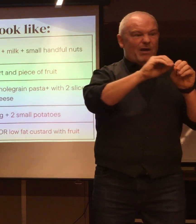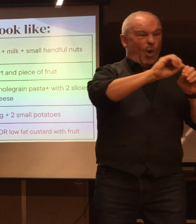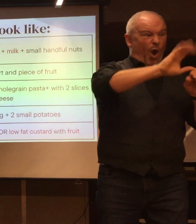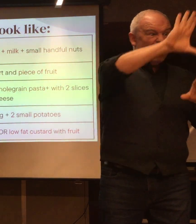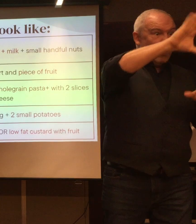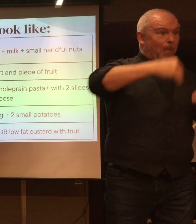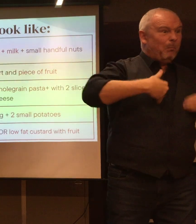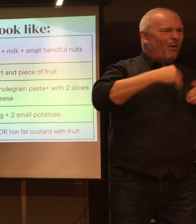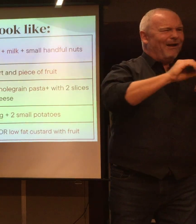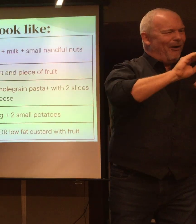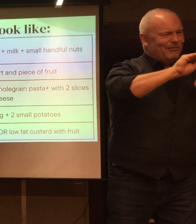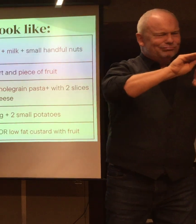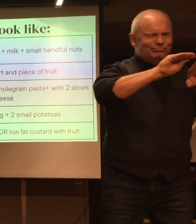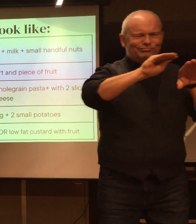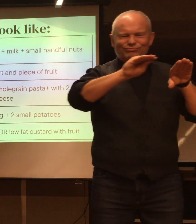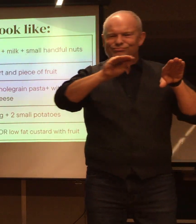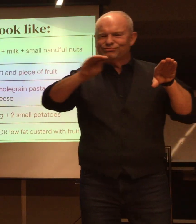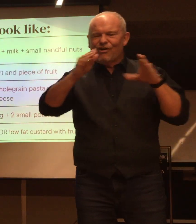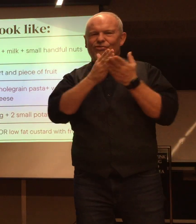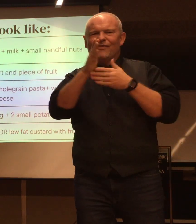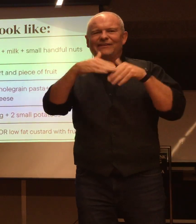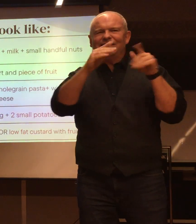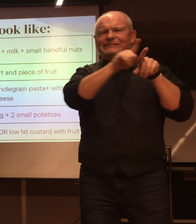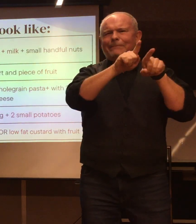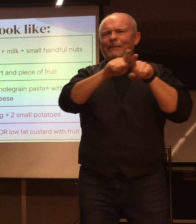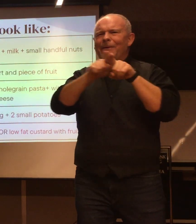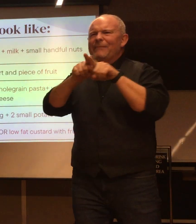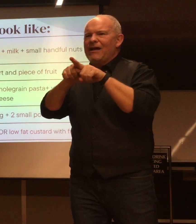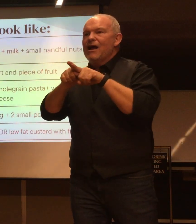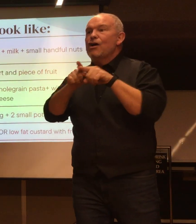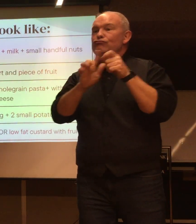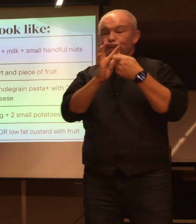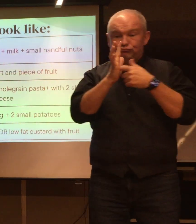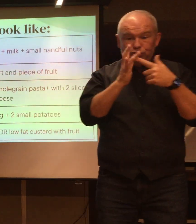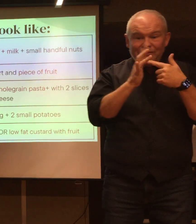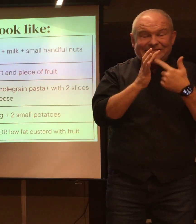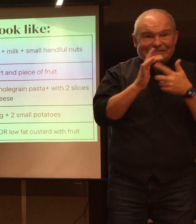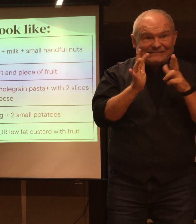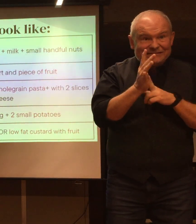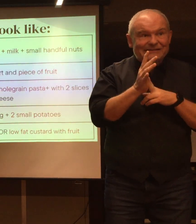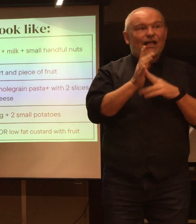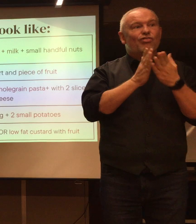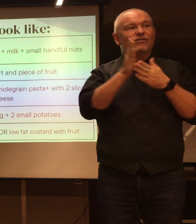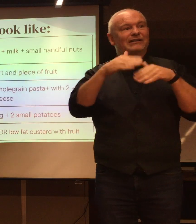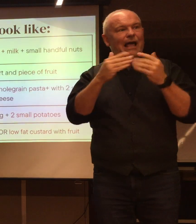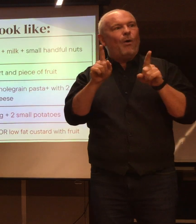day. We're getting in our protein throughout the day, and we're also getting